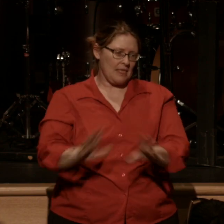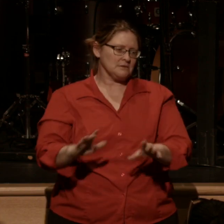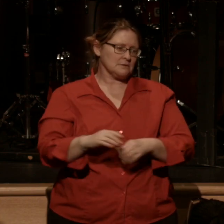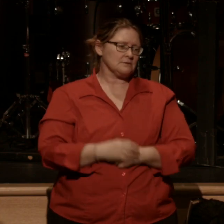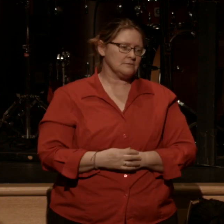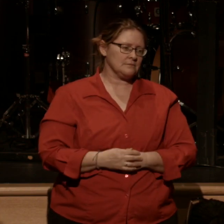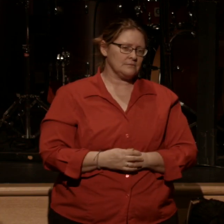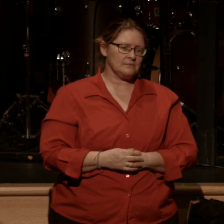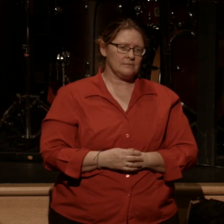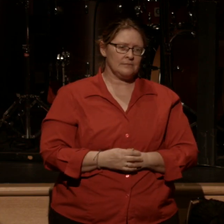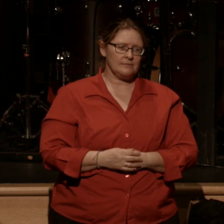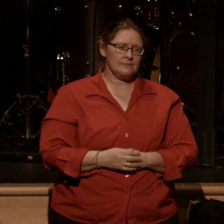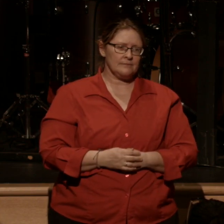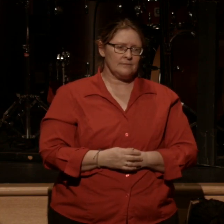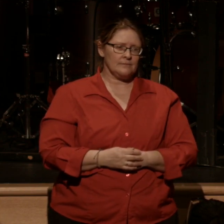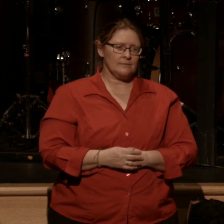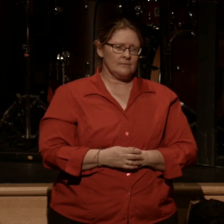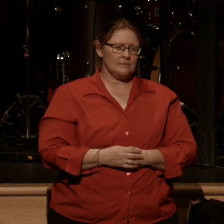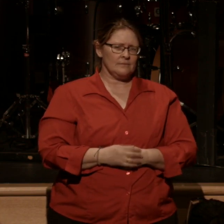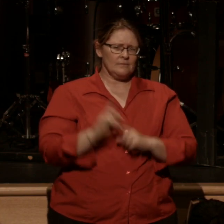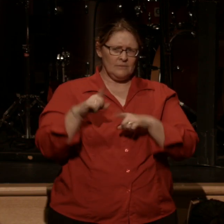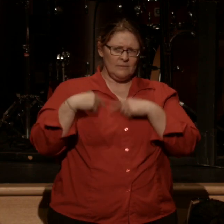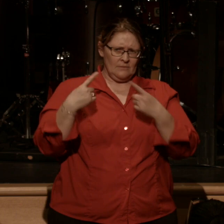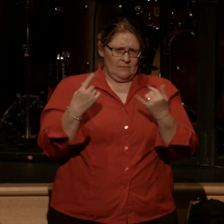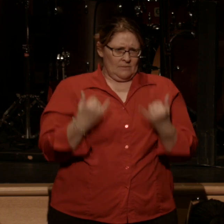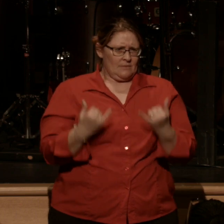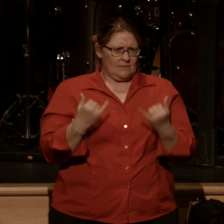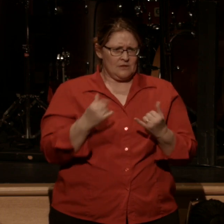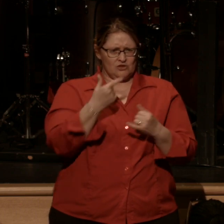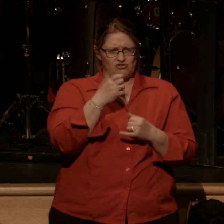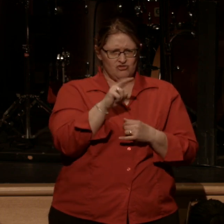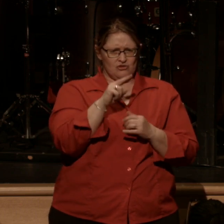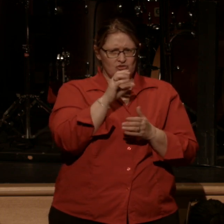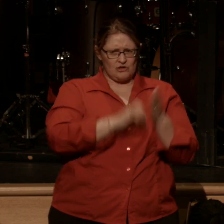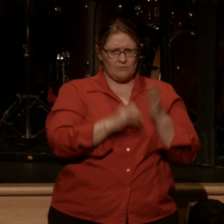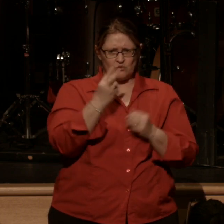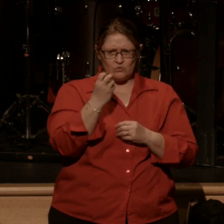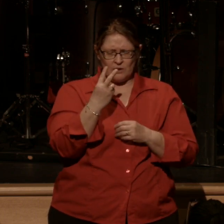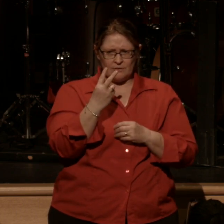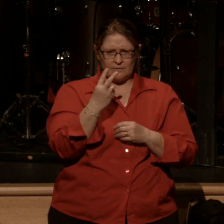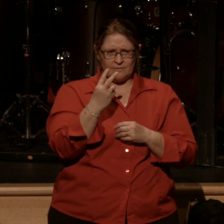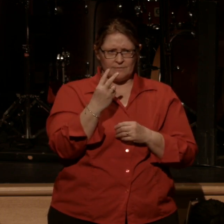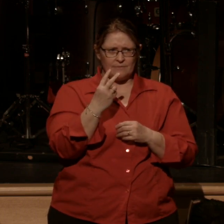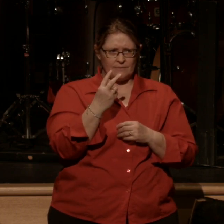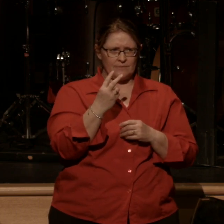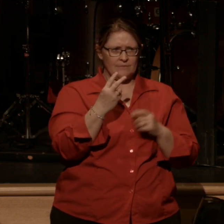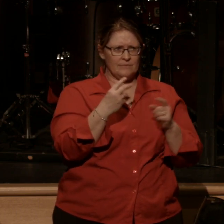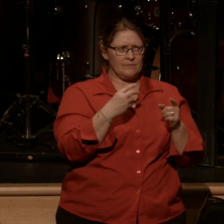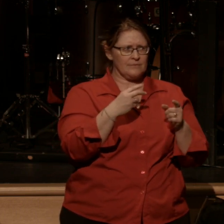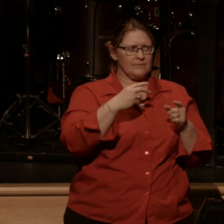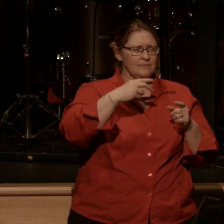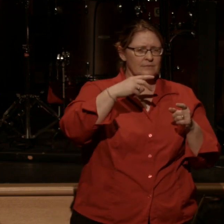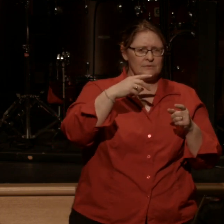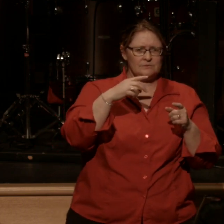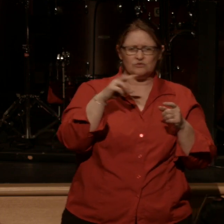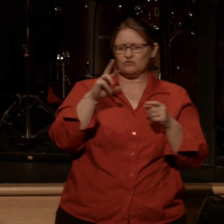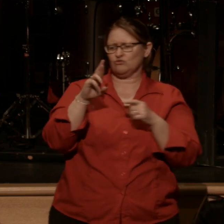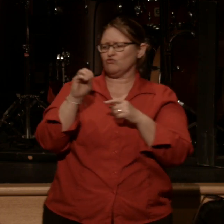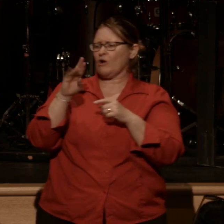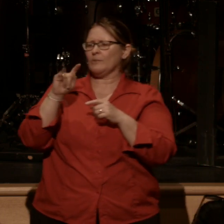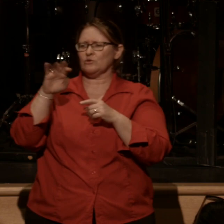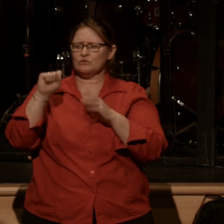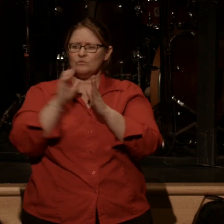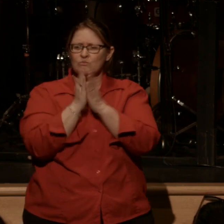blessed. Up until this point in Genesis chapter 12, Vaughn Roberts in his book, God's Big